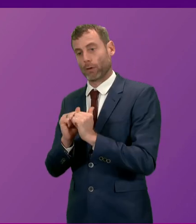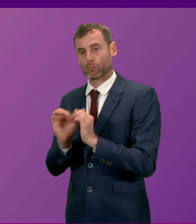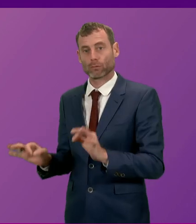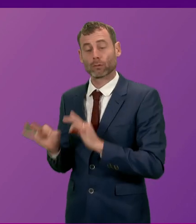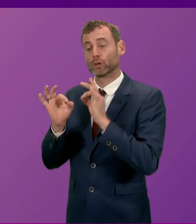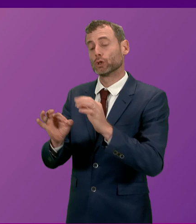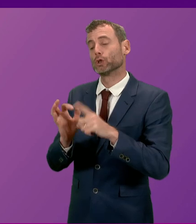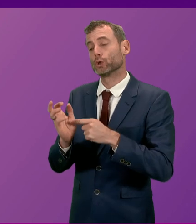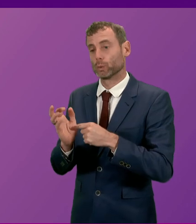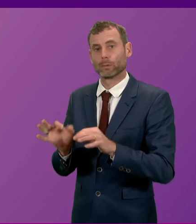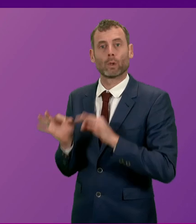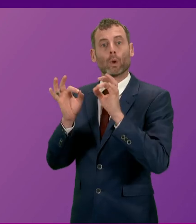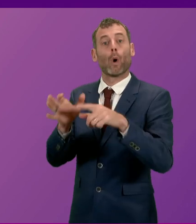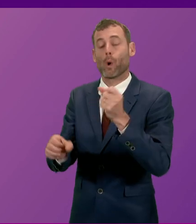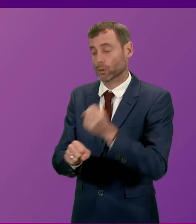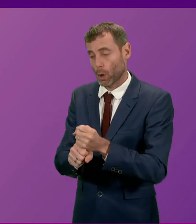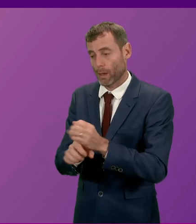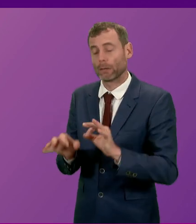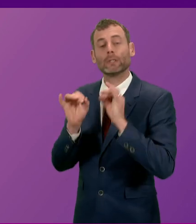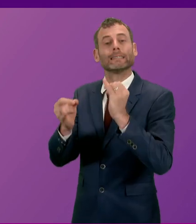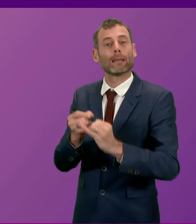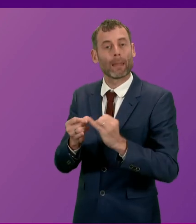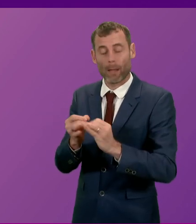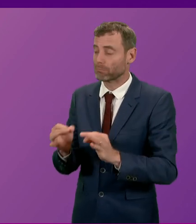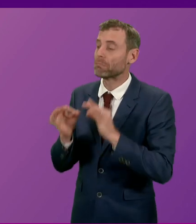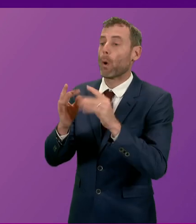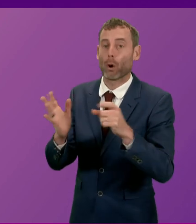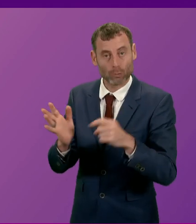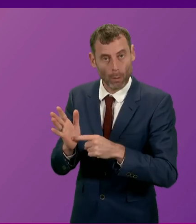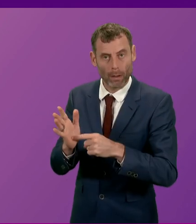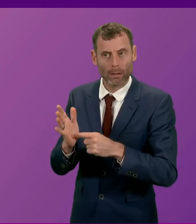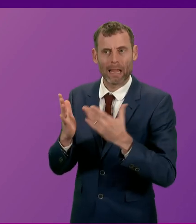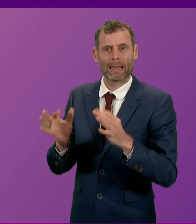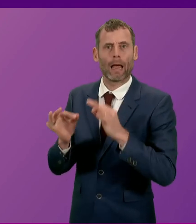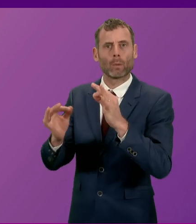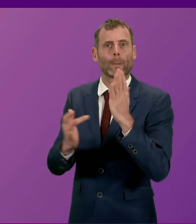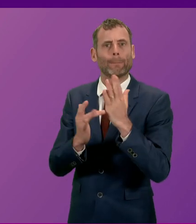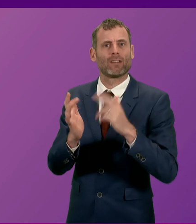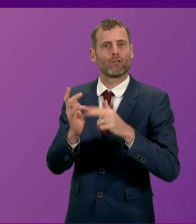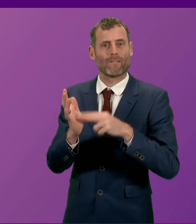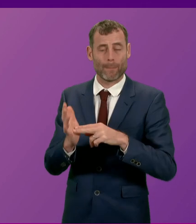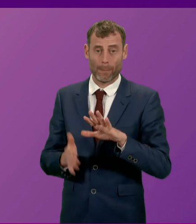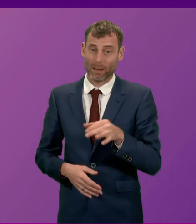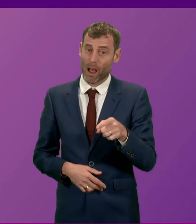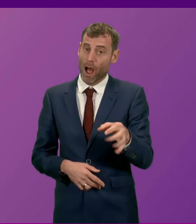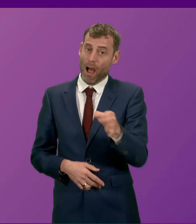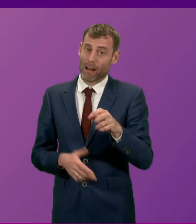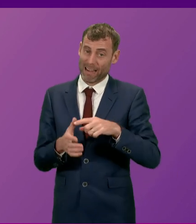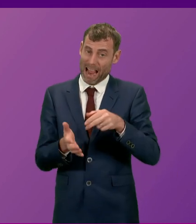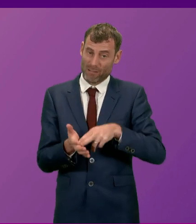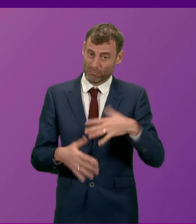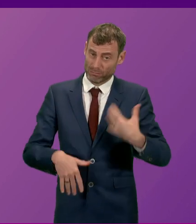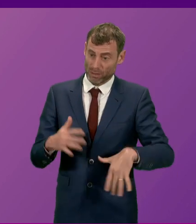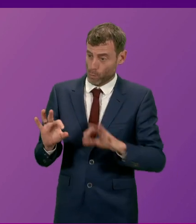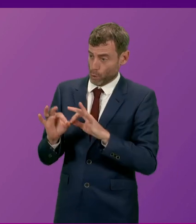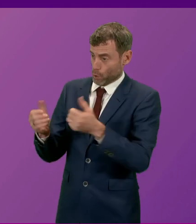to September to October to mid-November. This has greatly impacted Arran's long-suffering people, businesses and visitors.